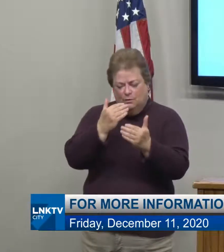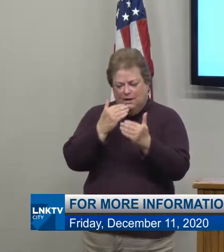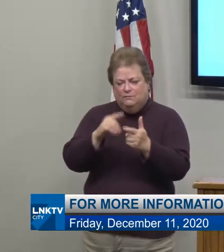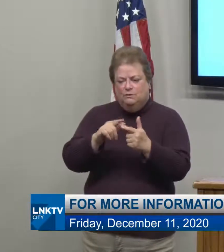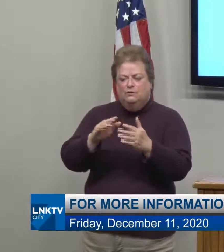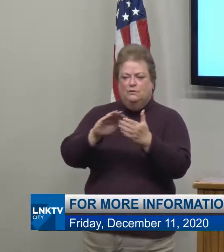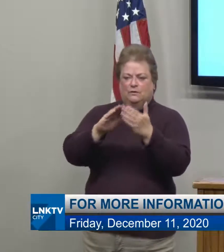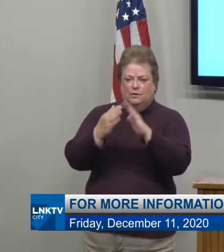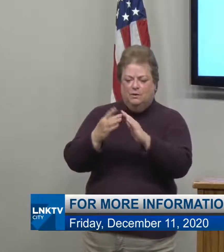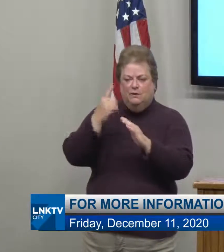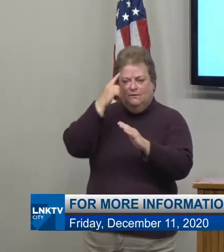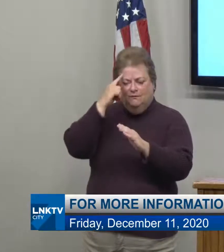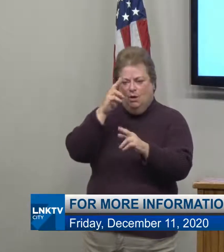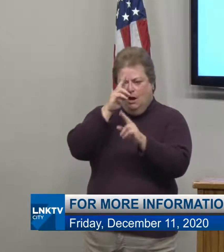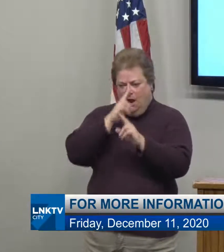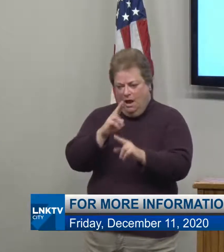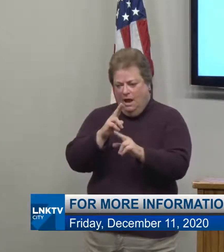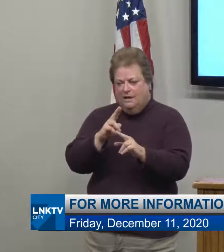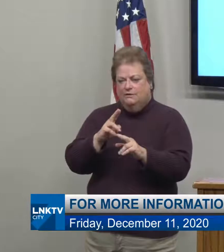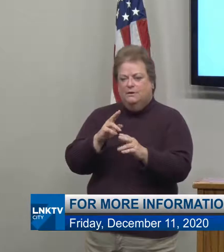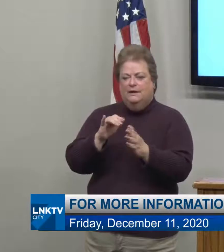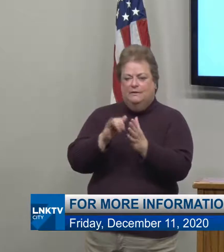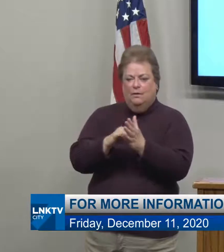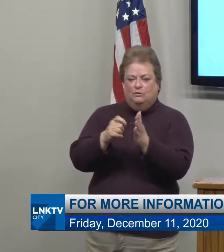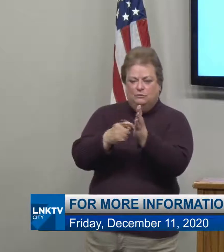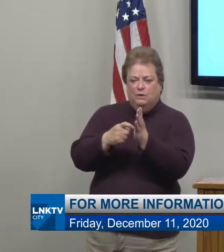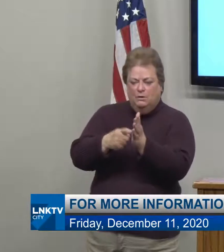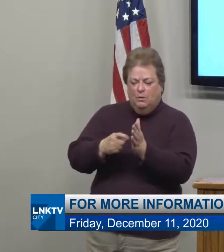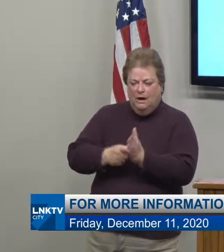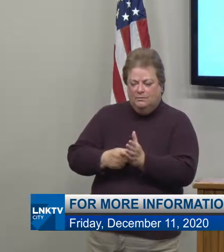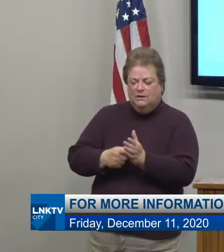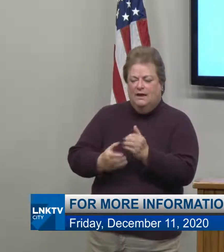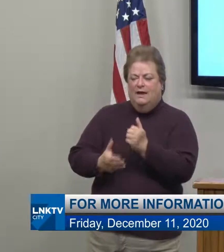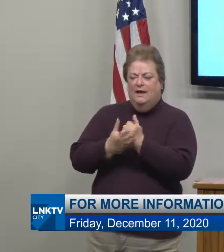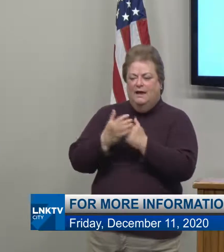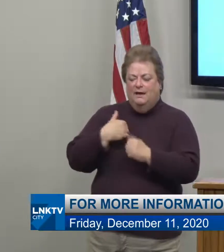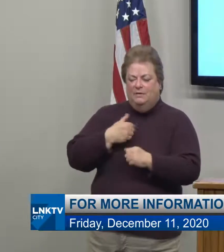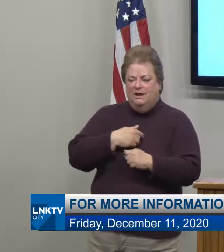measures and for taking action that is helping to change the curve.